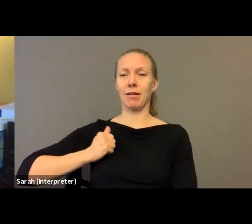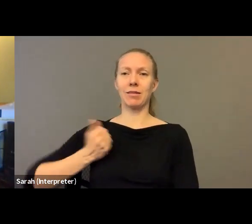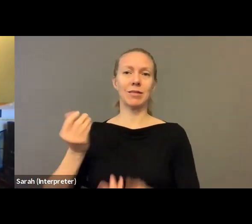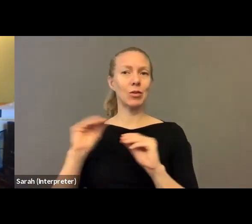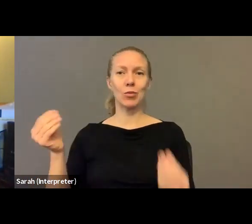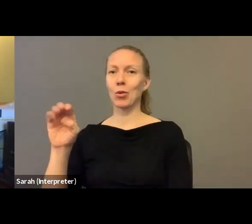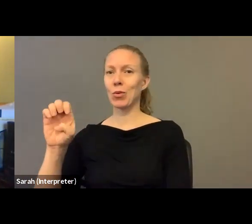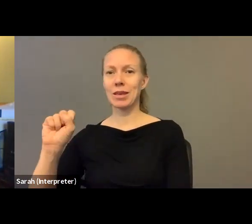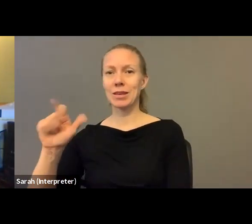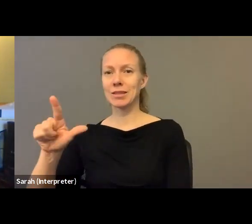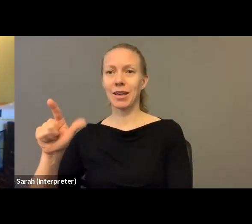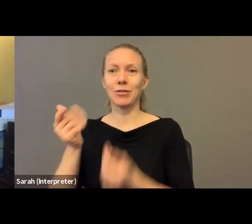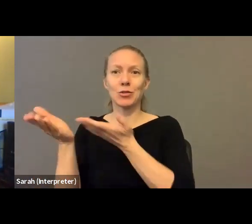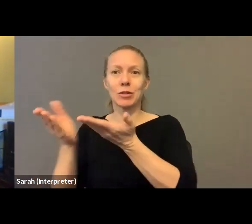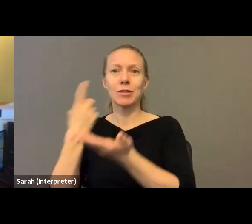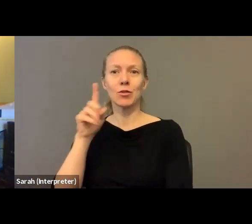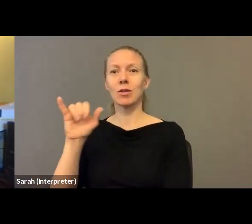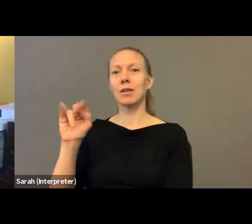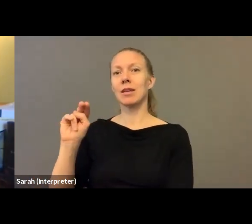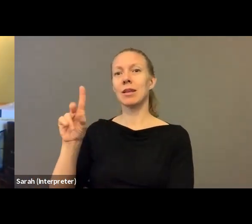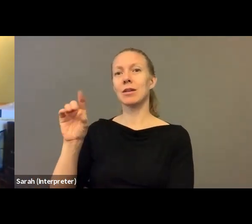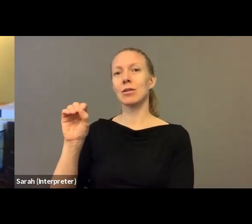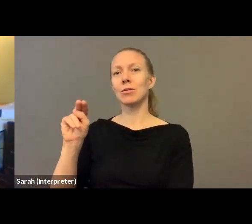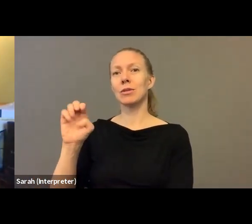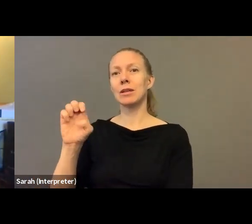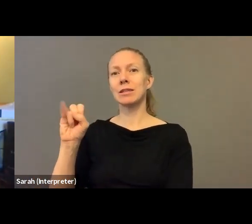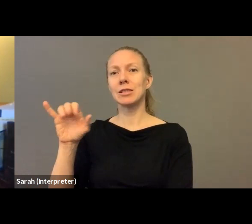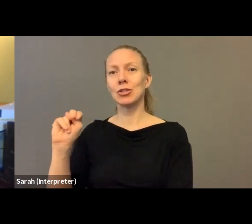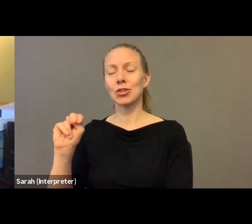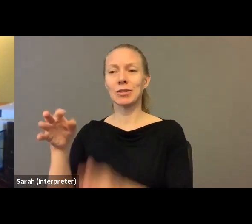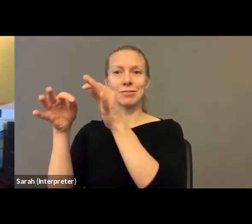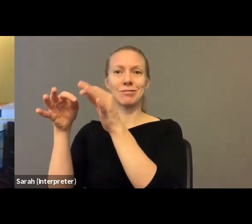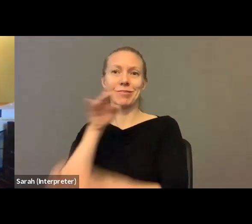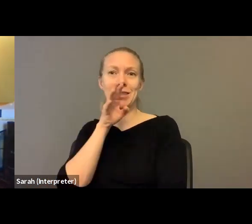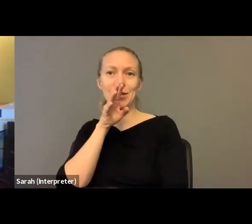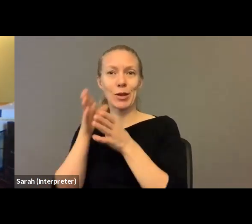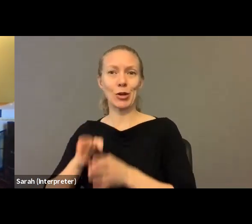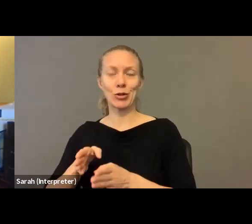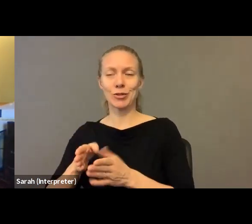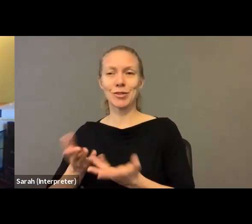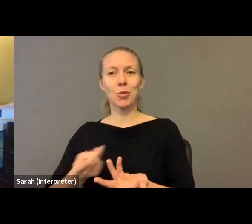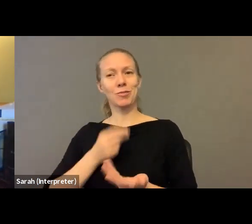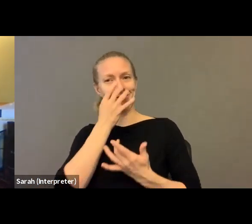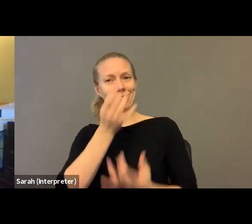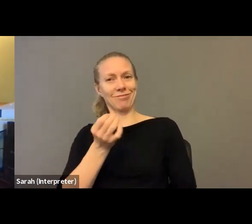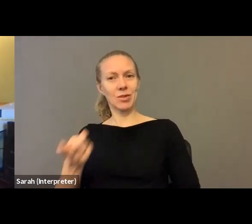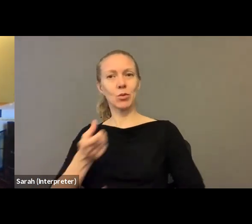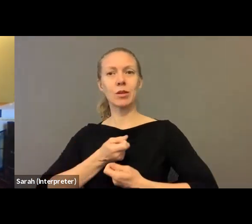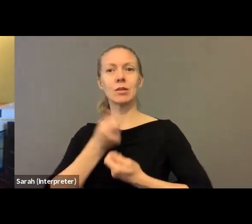services for Indonesian language speakers. So interestingly, even though this poem